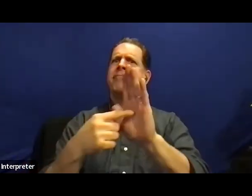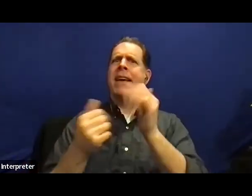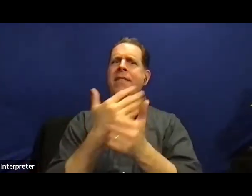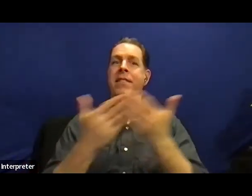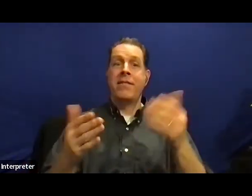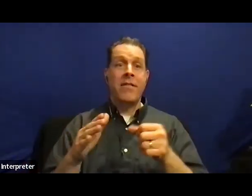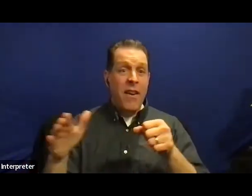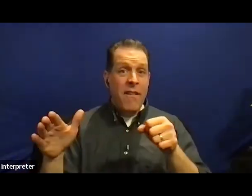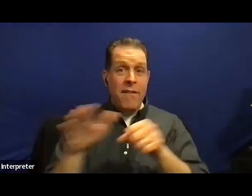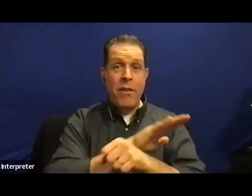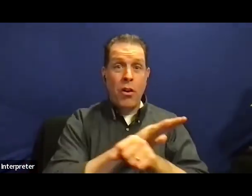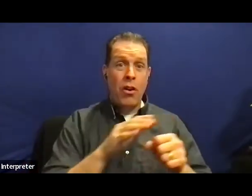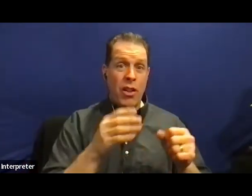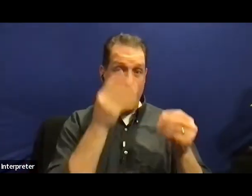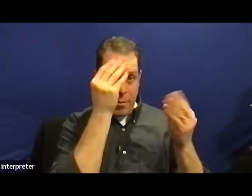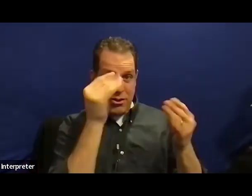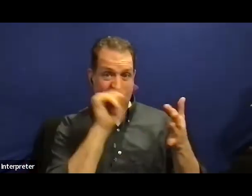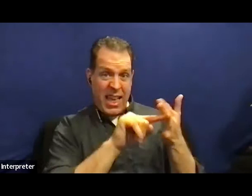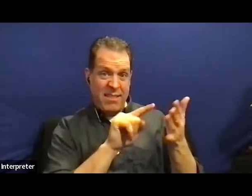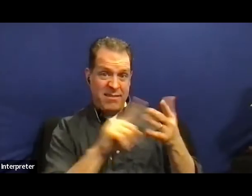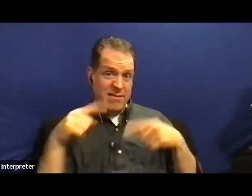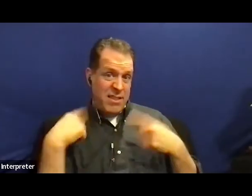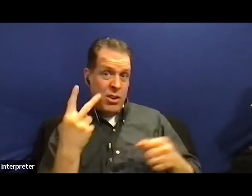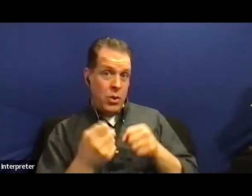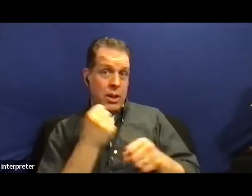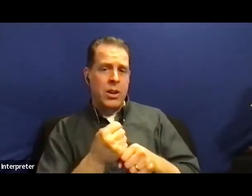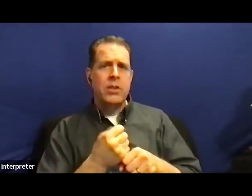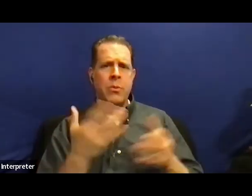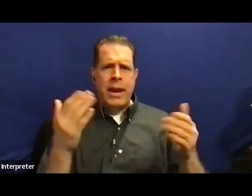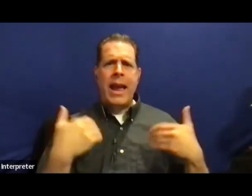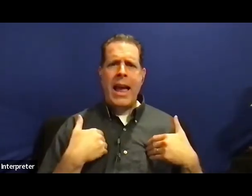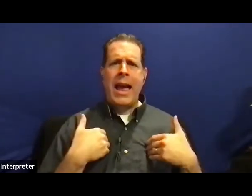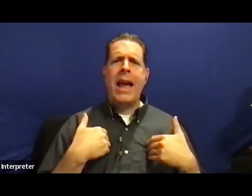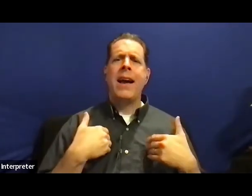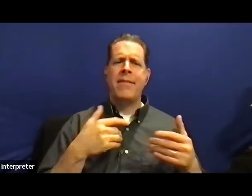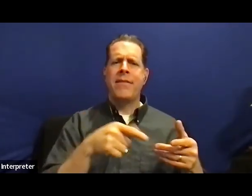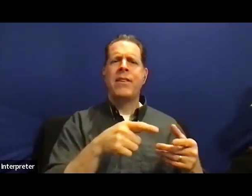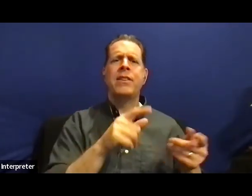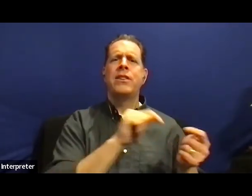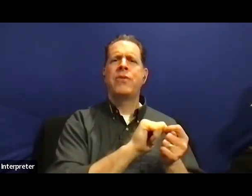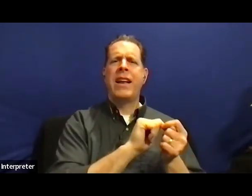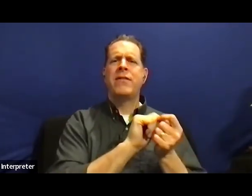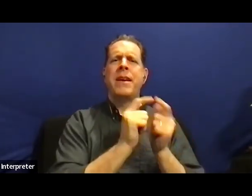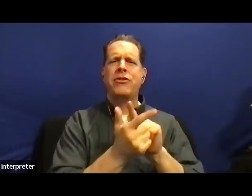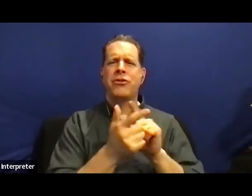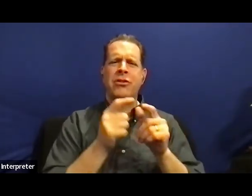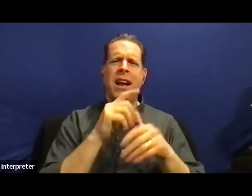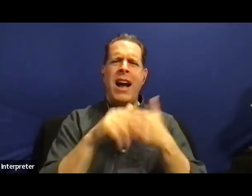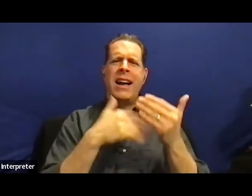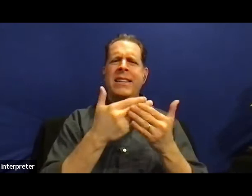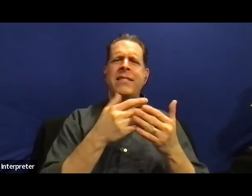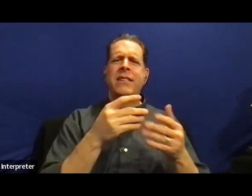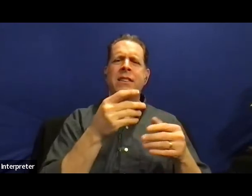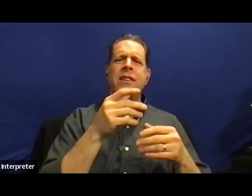of our transformation efforts over the last 2 years, we now have an interactive transformational timeline that can be found